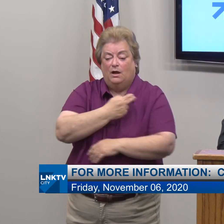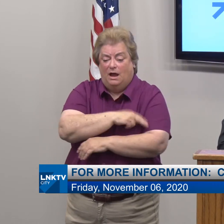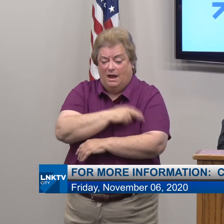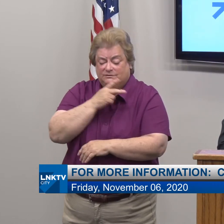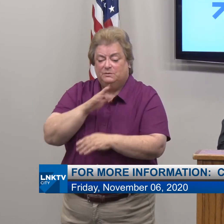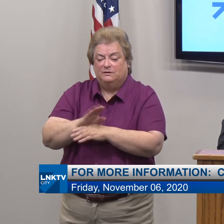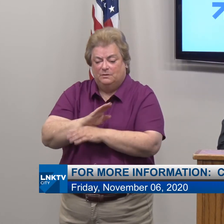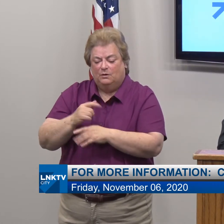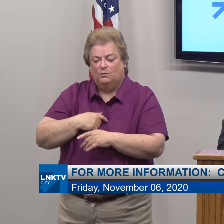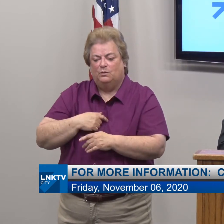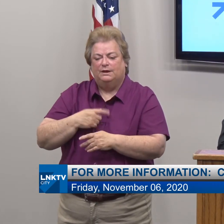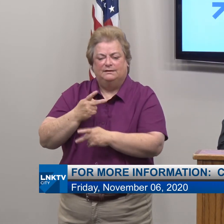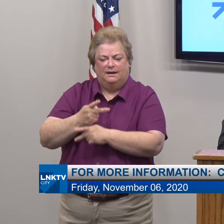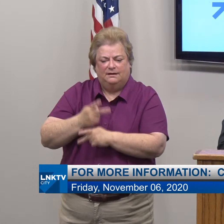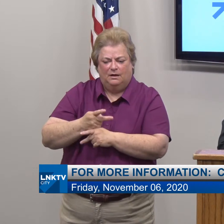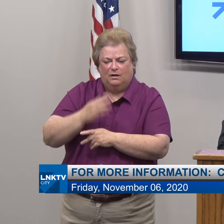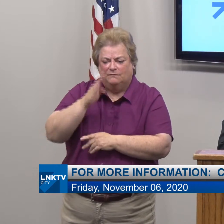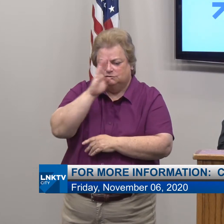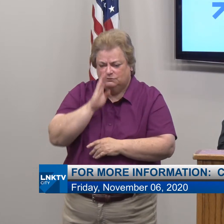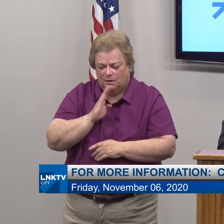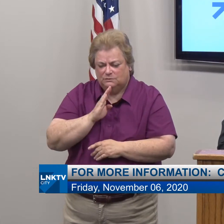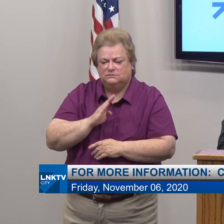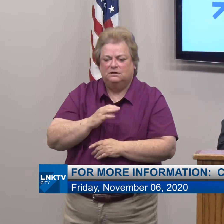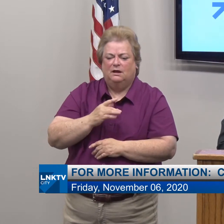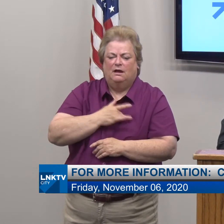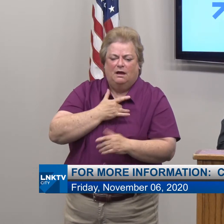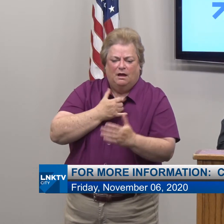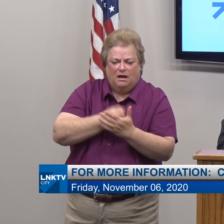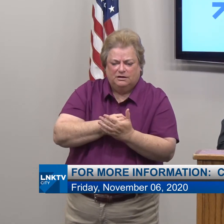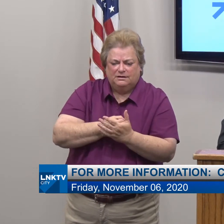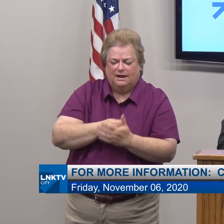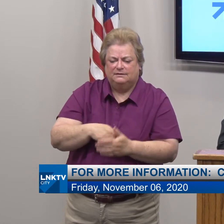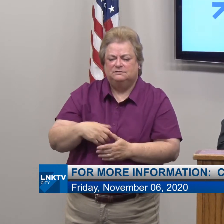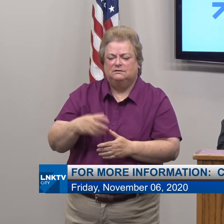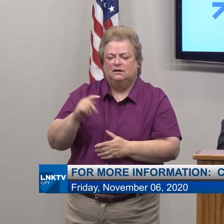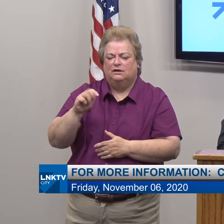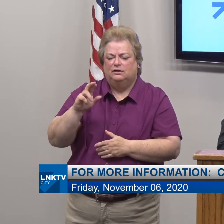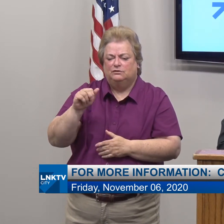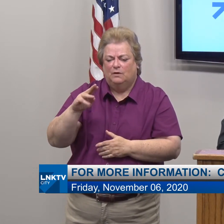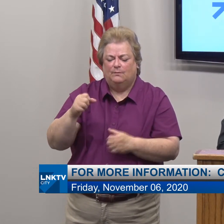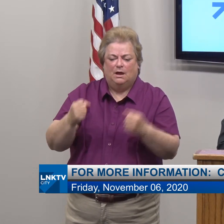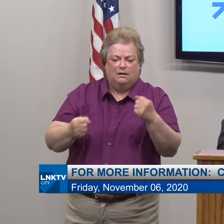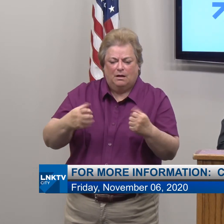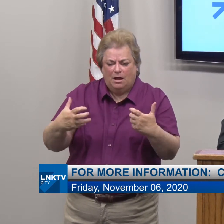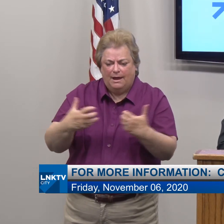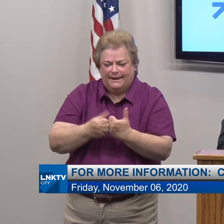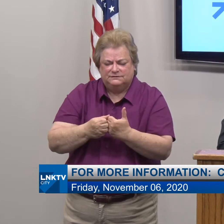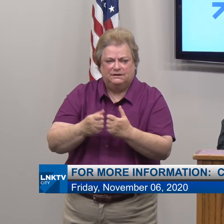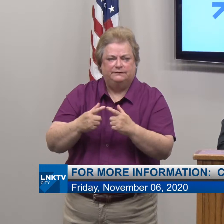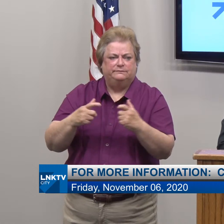for strokes, heart attacks, trauma, motor vehicle accidents, etc., every